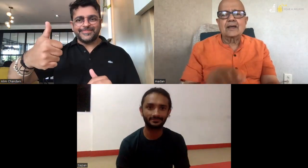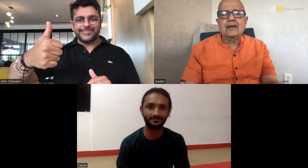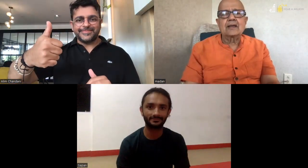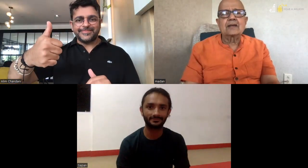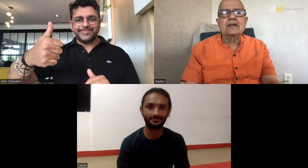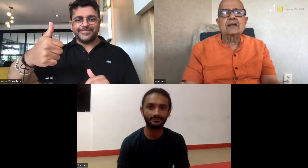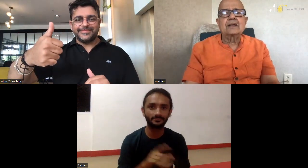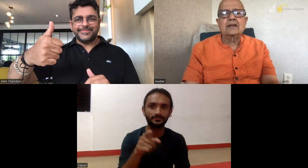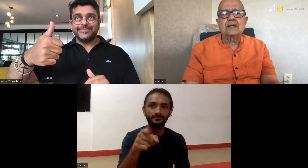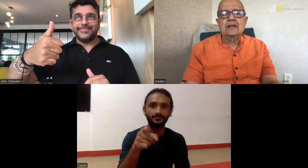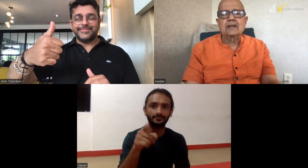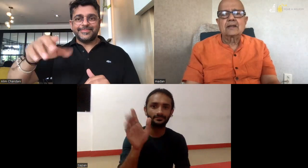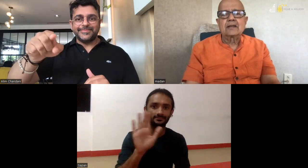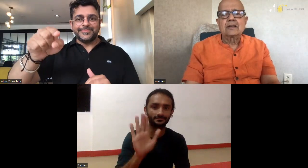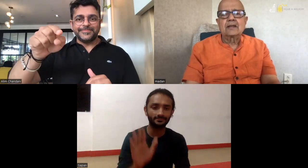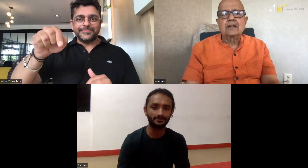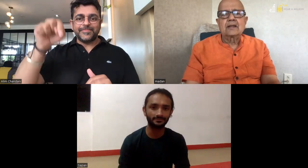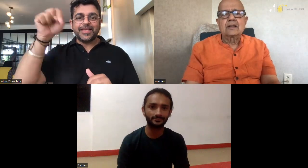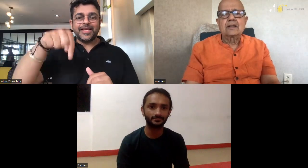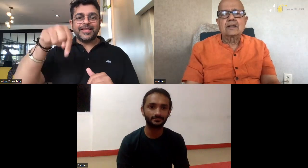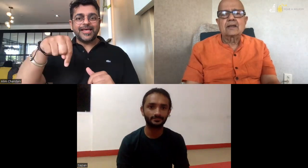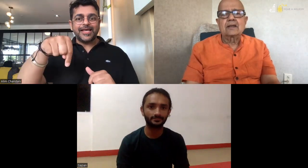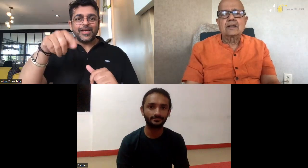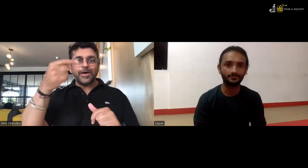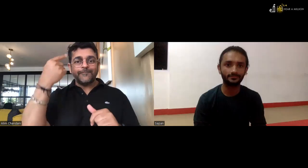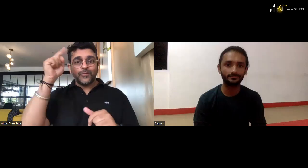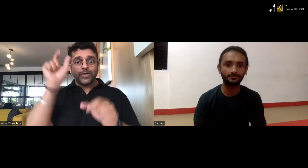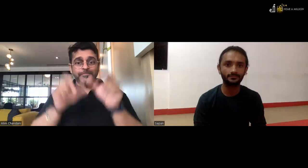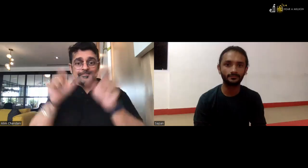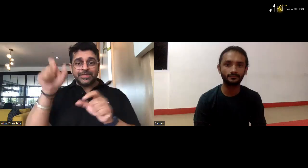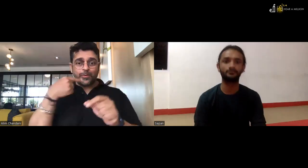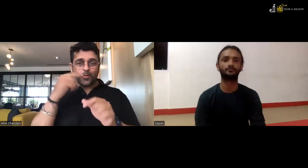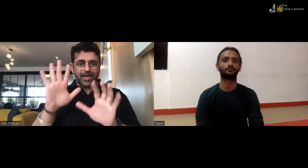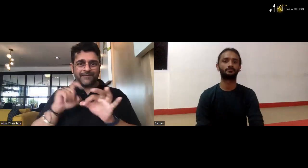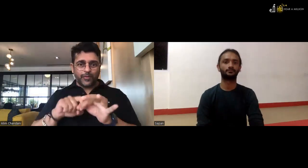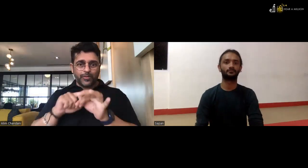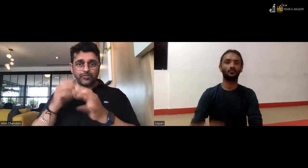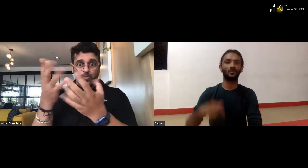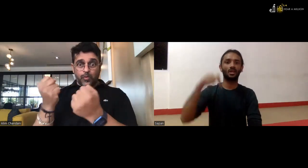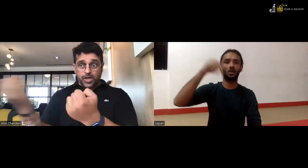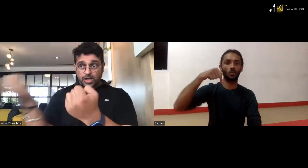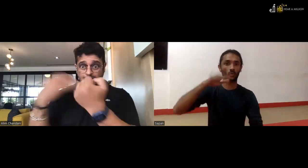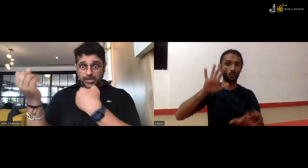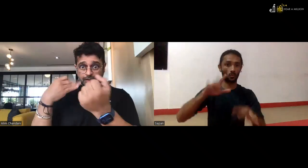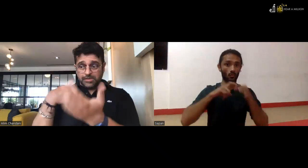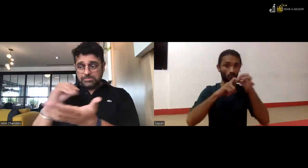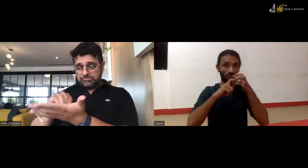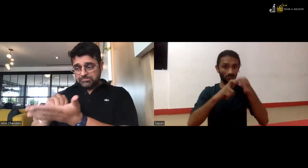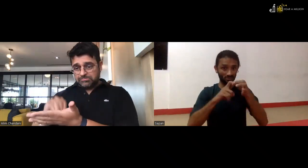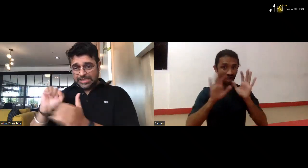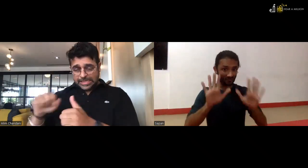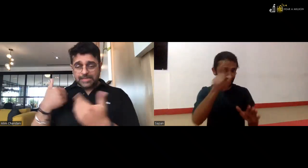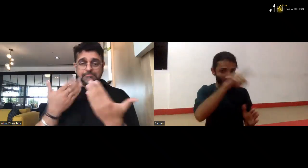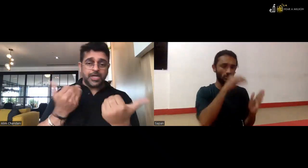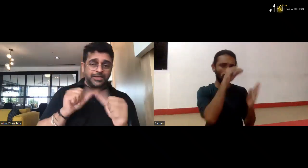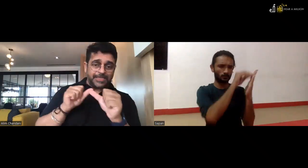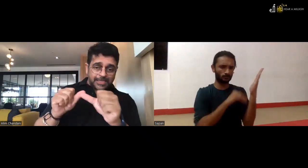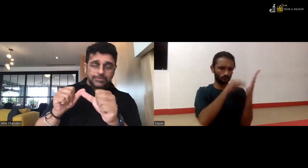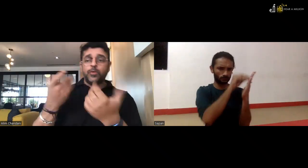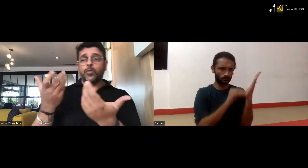I just want to ask that, you were saying that we need to have more men and women come in the picture together, but